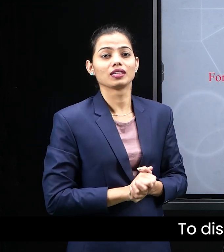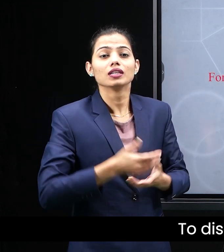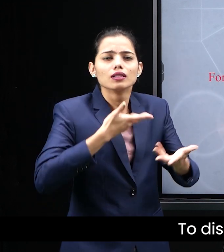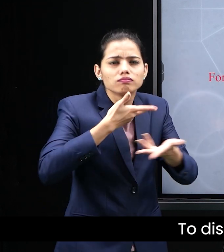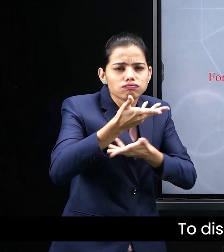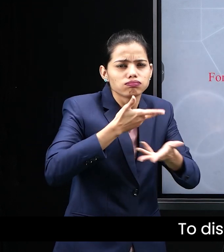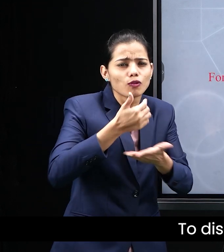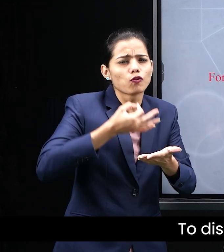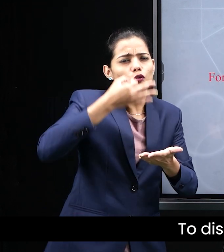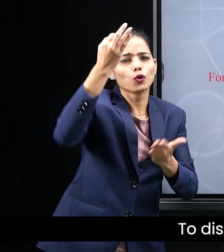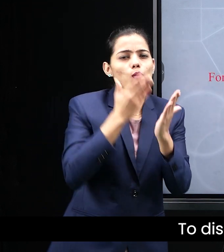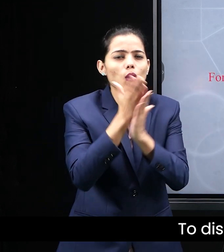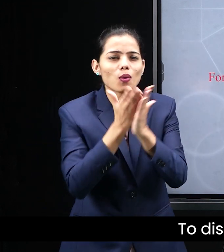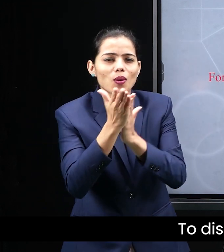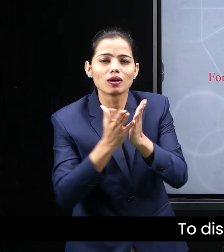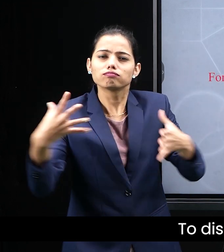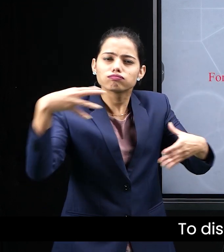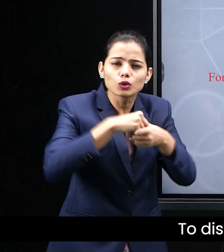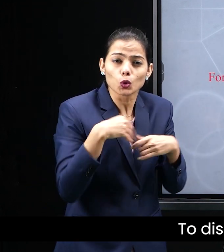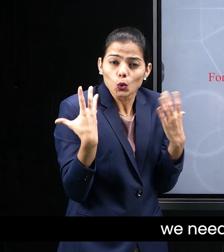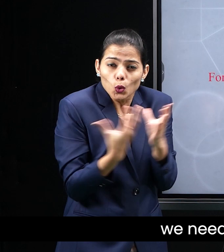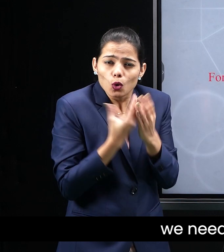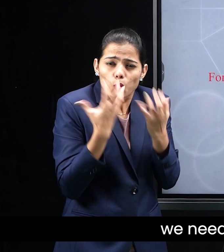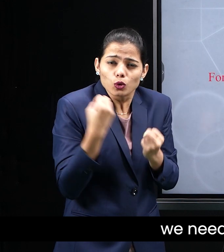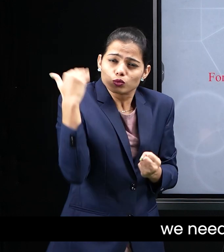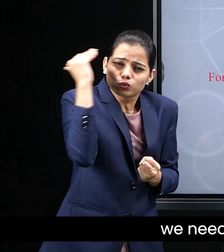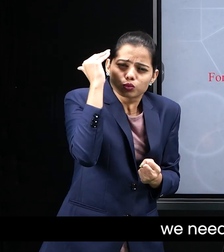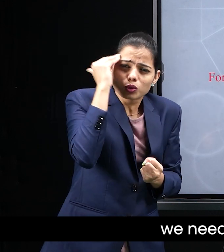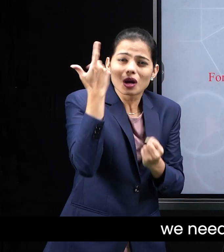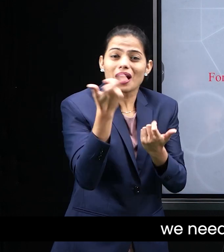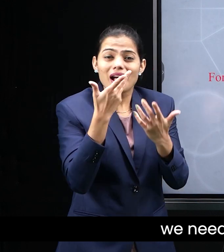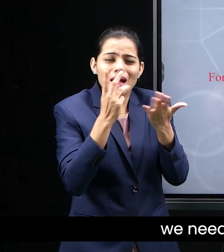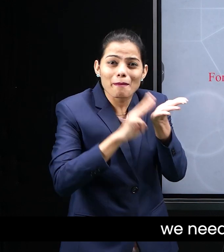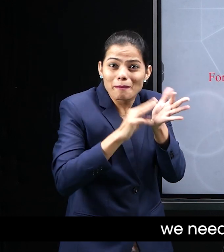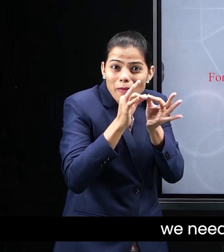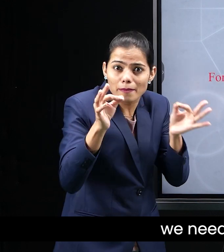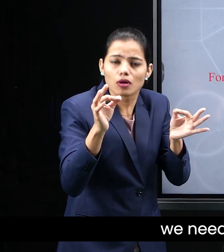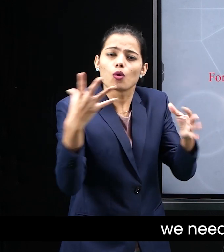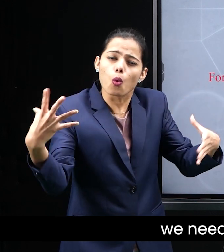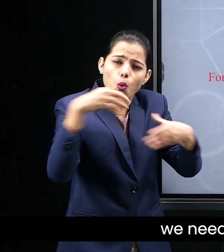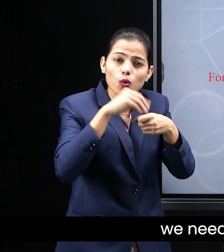To discuss further the types of sets, we need to know the cardinality of sets.